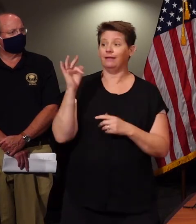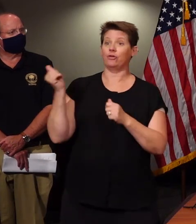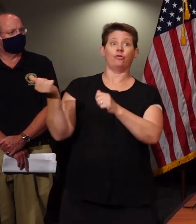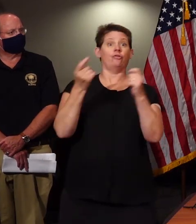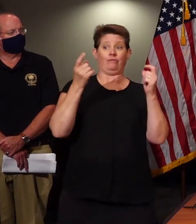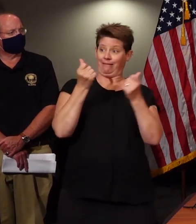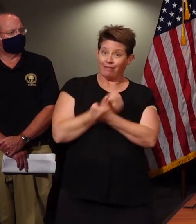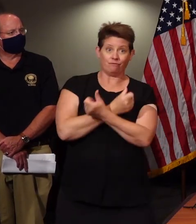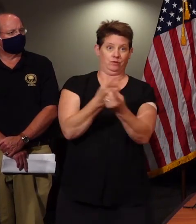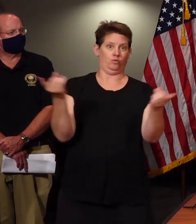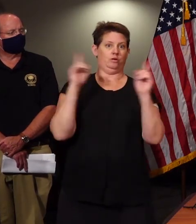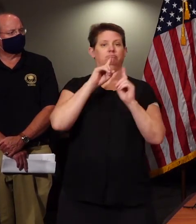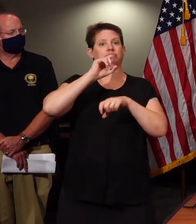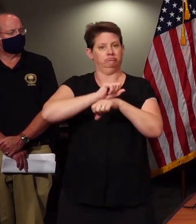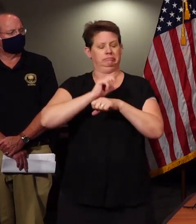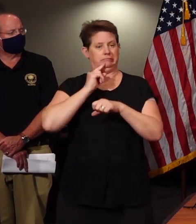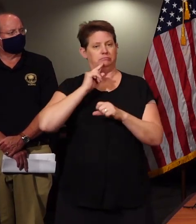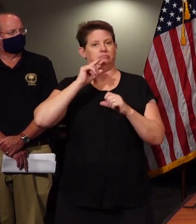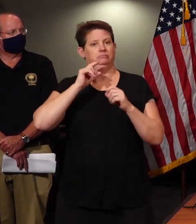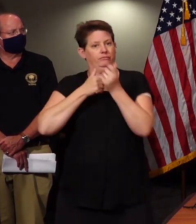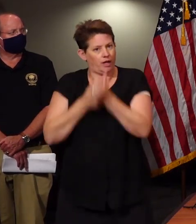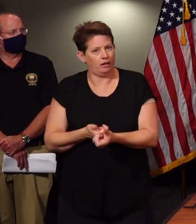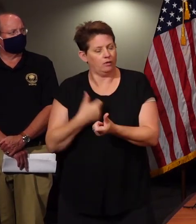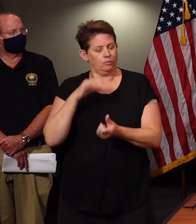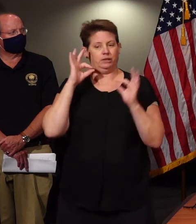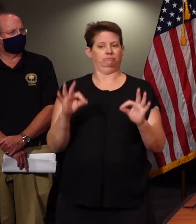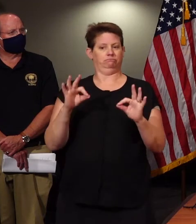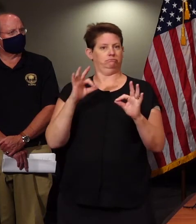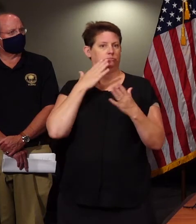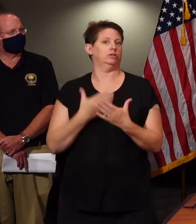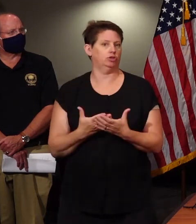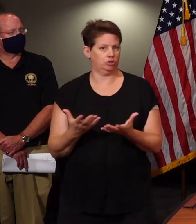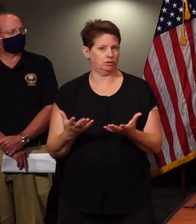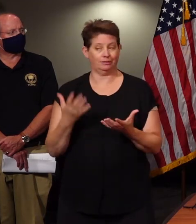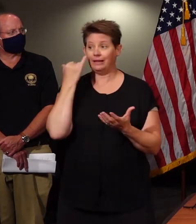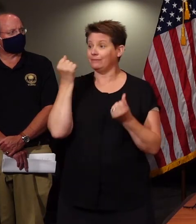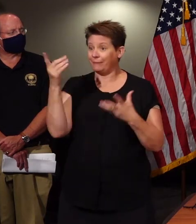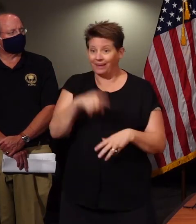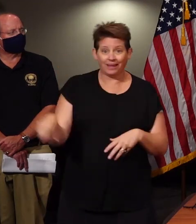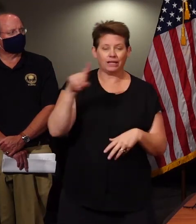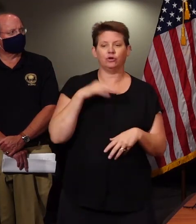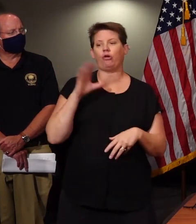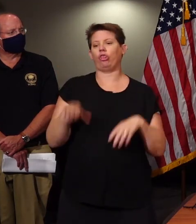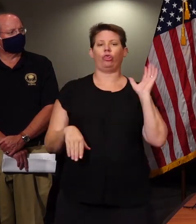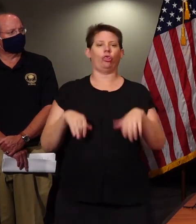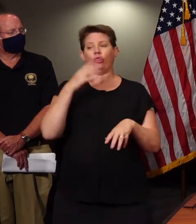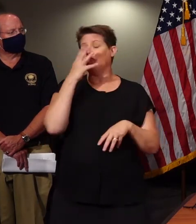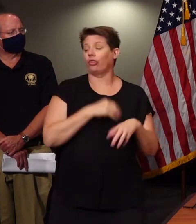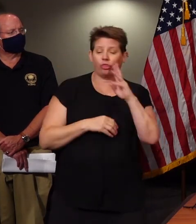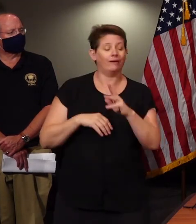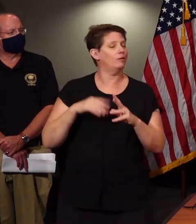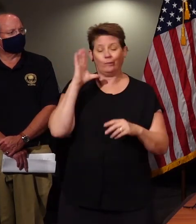everybody does that, then we'll be in good shape. If there are many of us who do not do that, then we will not be in good